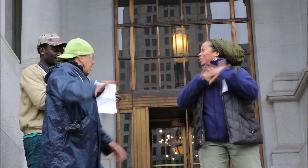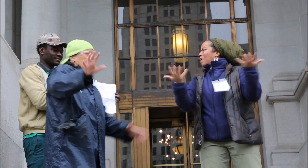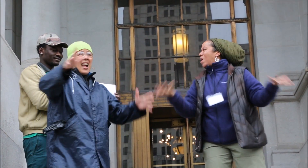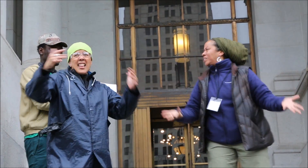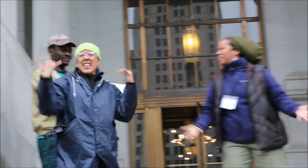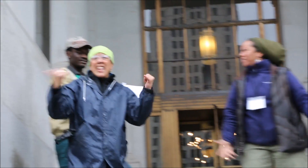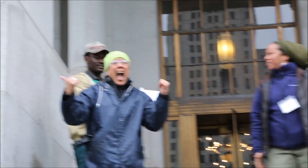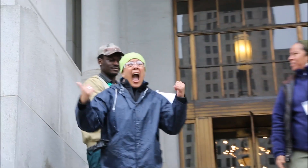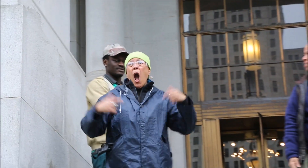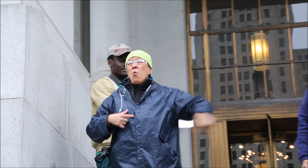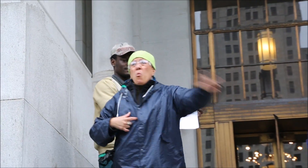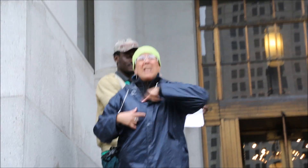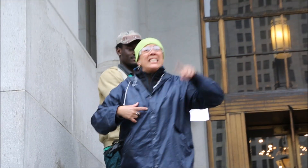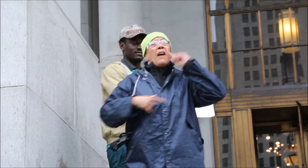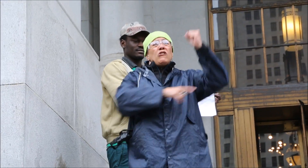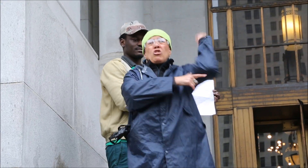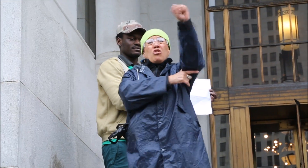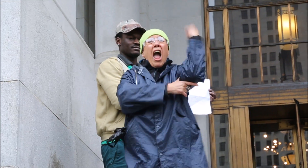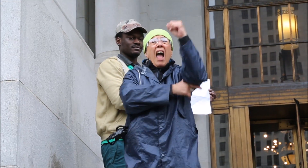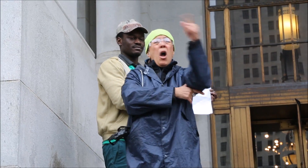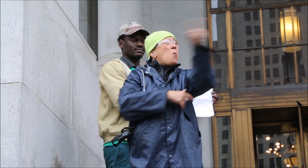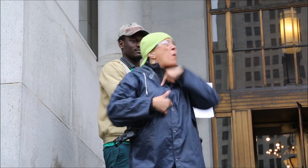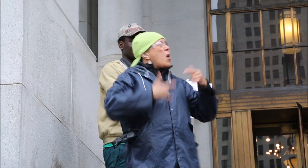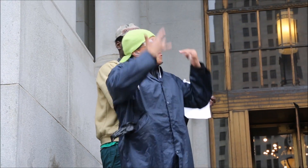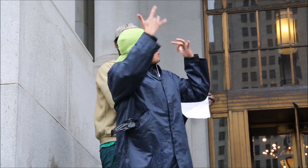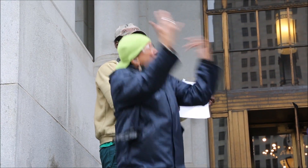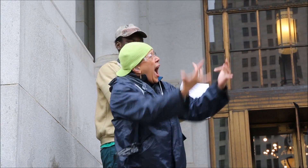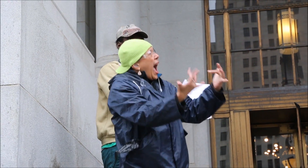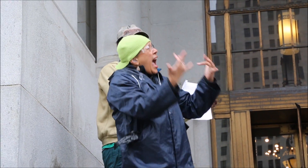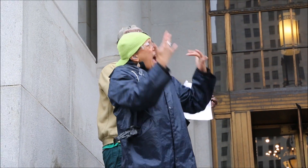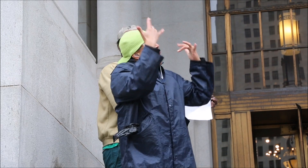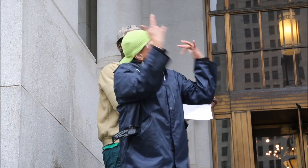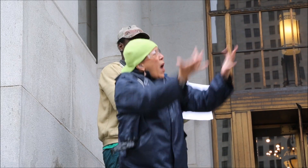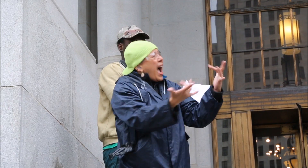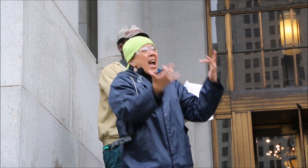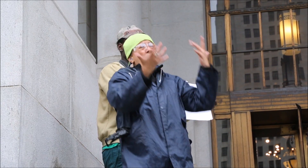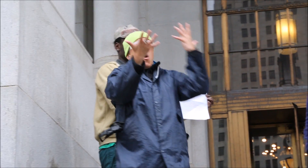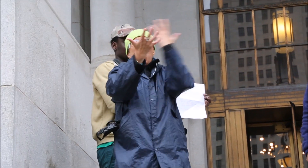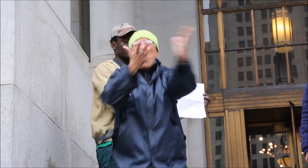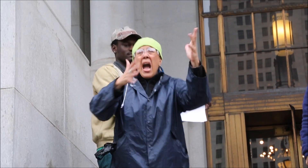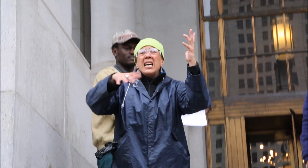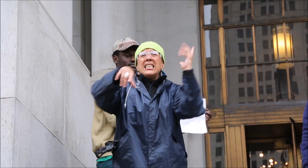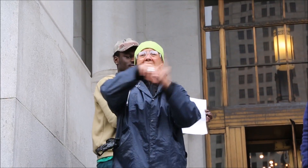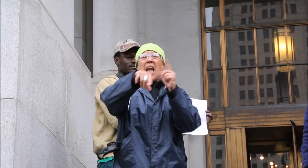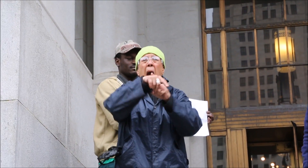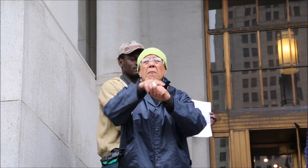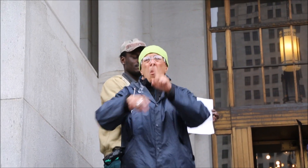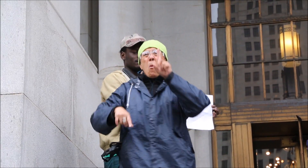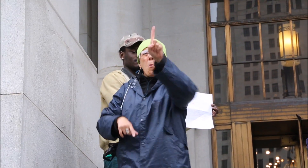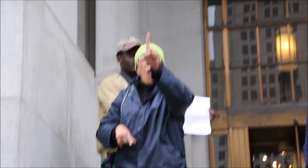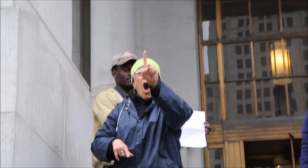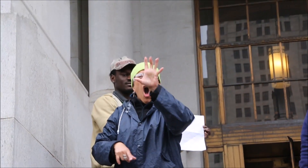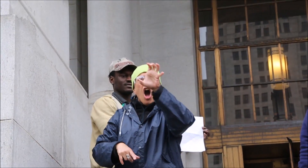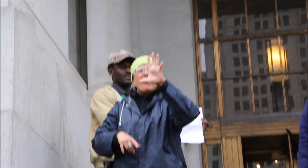This rally will help encourage them to pass the legislature that we're suggesting. If not from